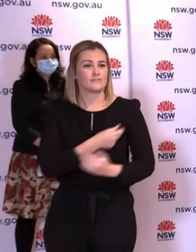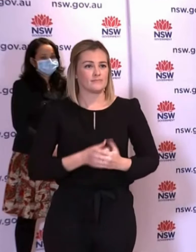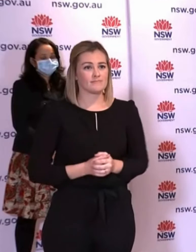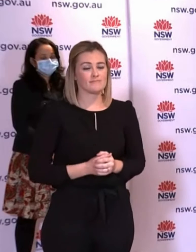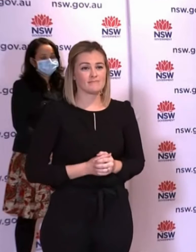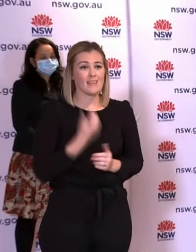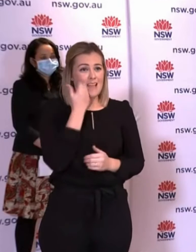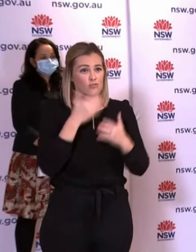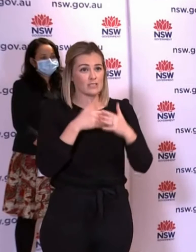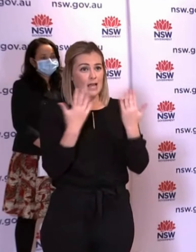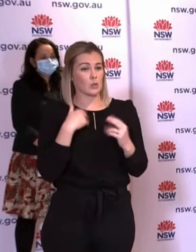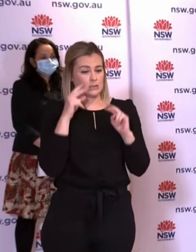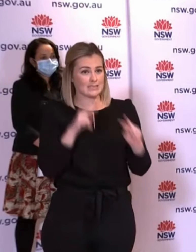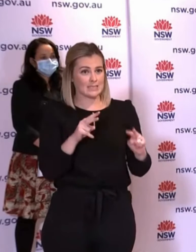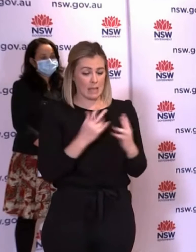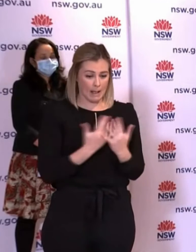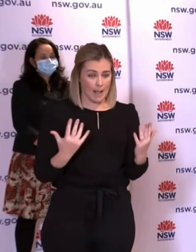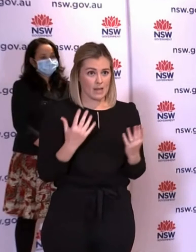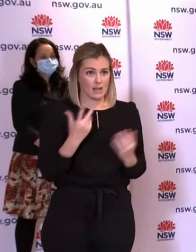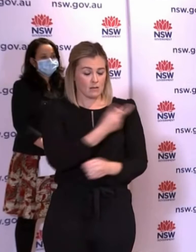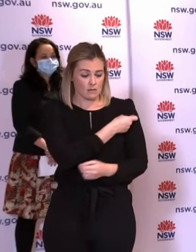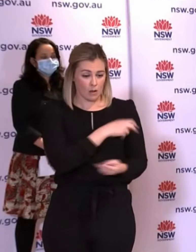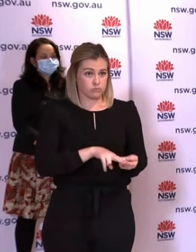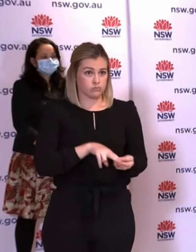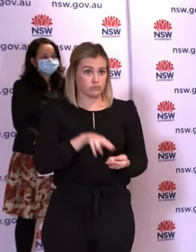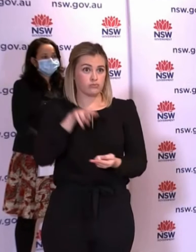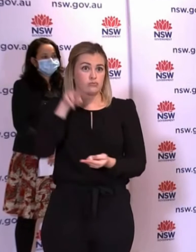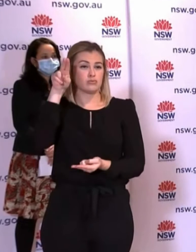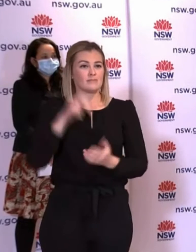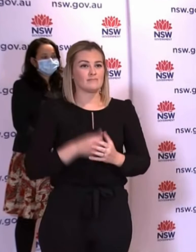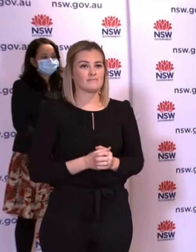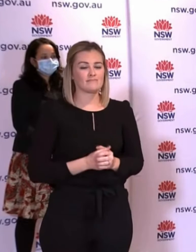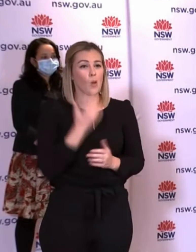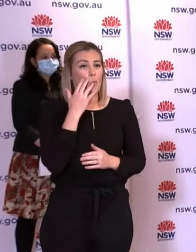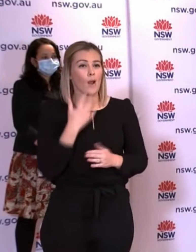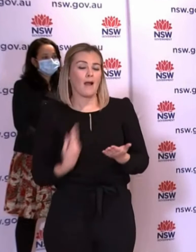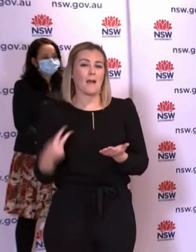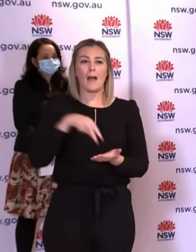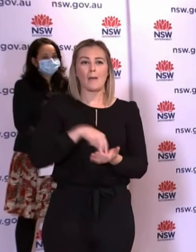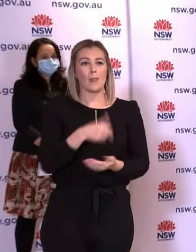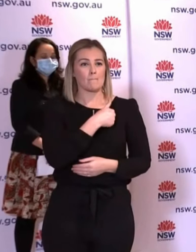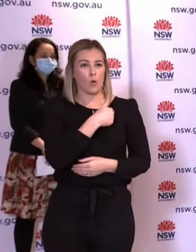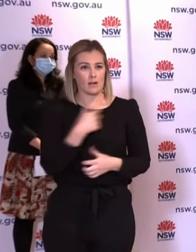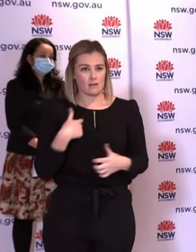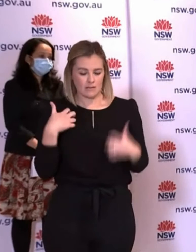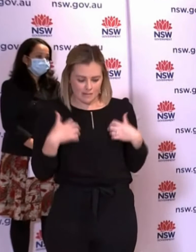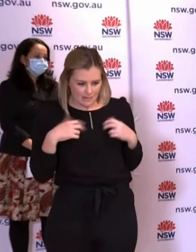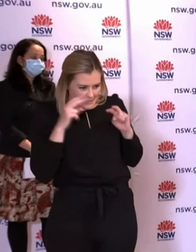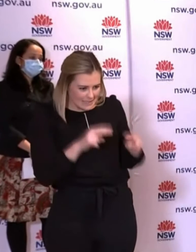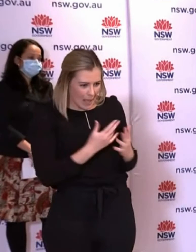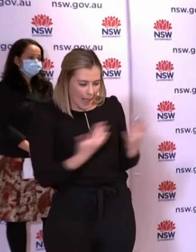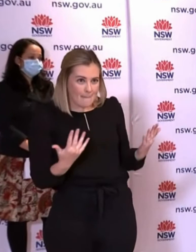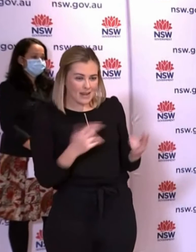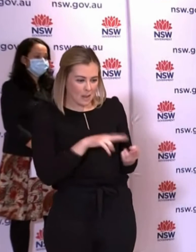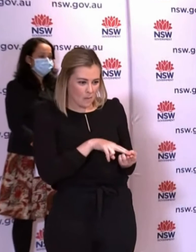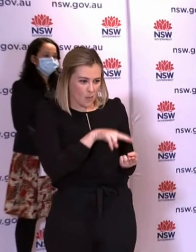giving every day. I can't wait every morning to see what the last day's number was, and it is really a joyful thing to see those rates